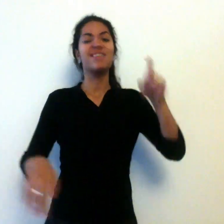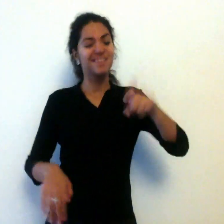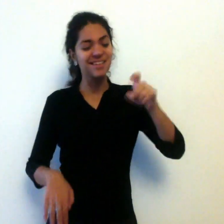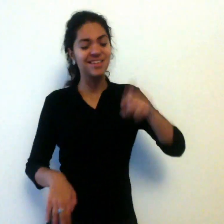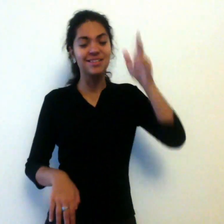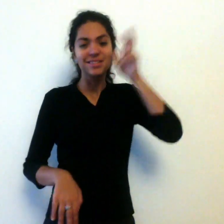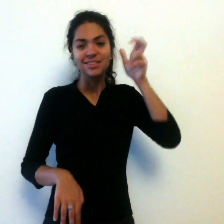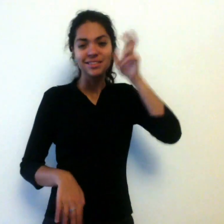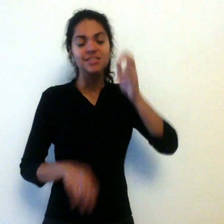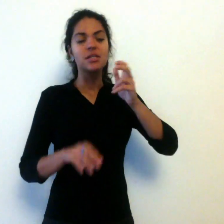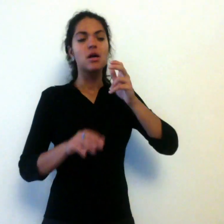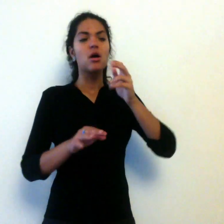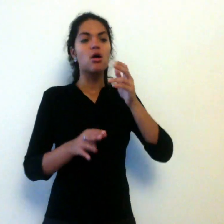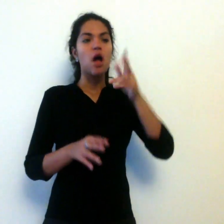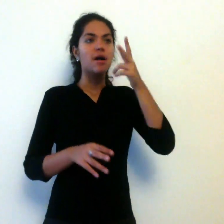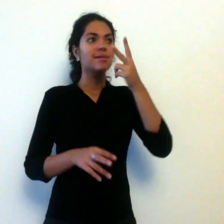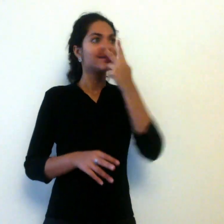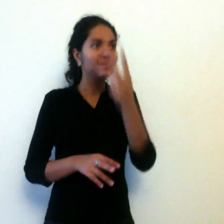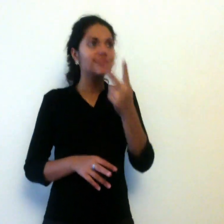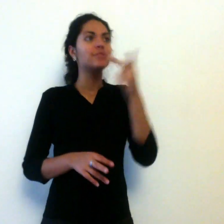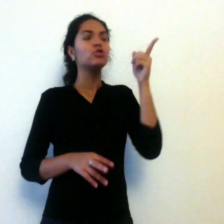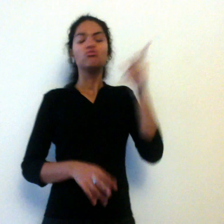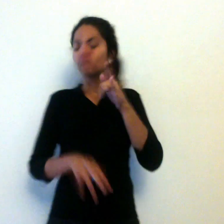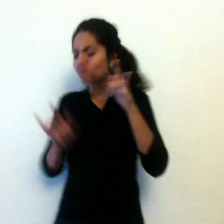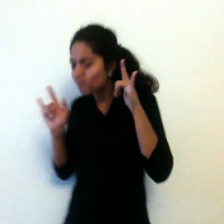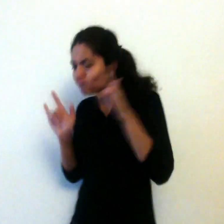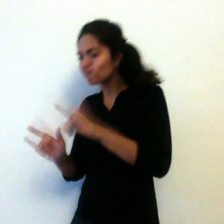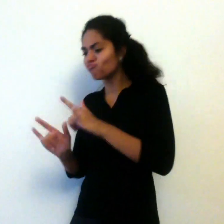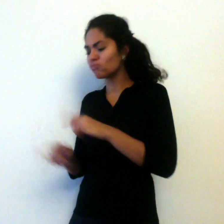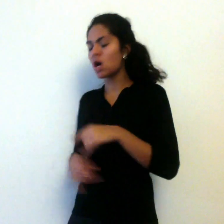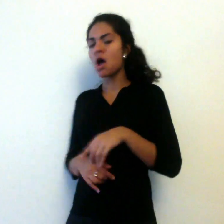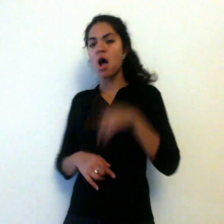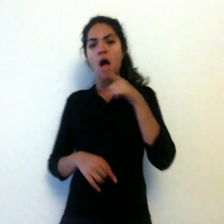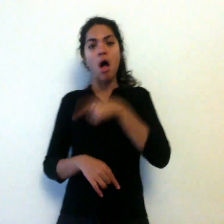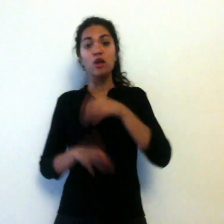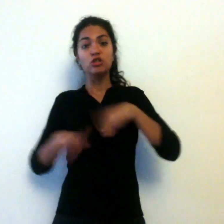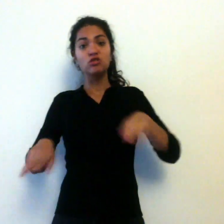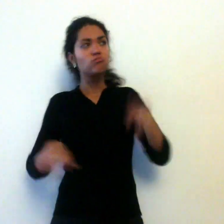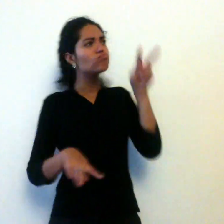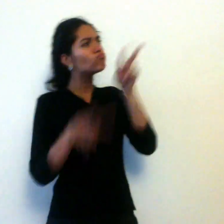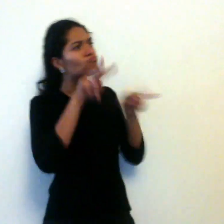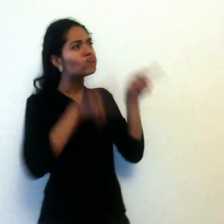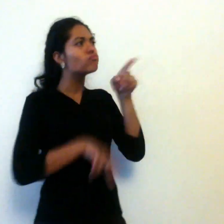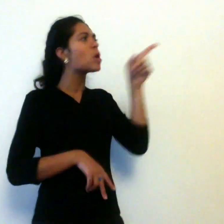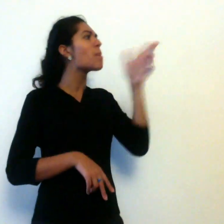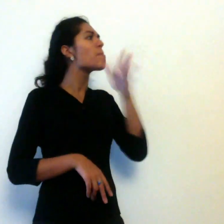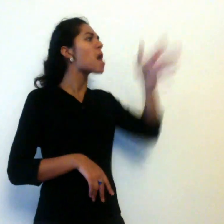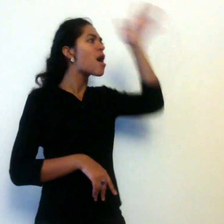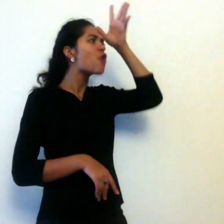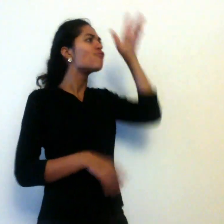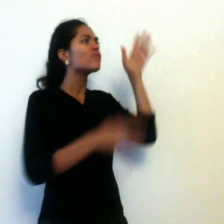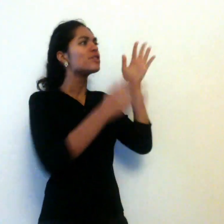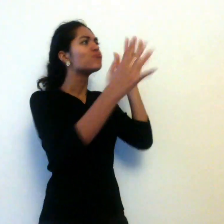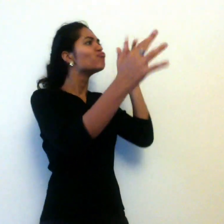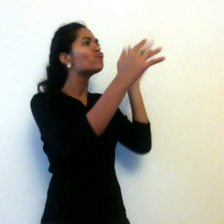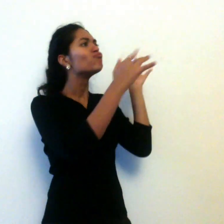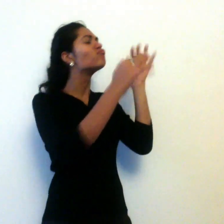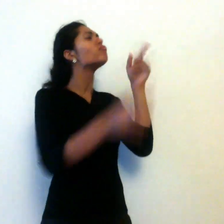how your children hear you speaking to each other. You hear almost any testimony. You hear almost